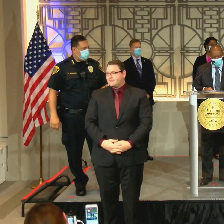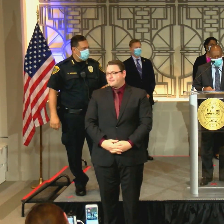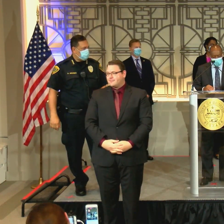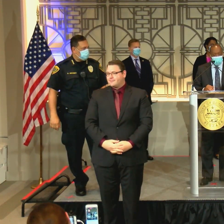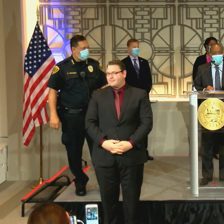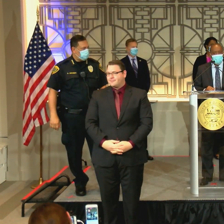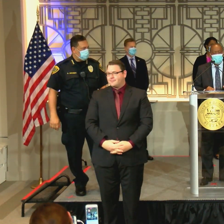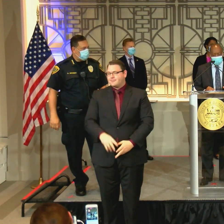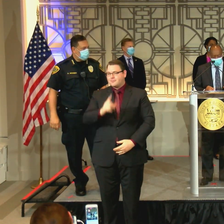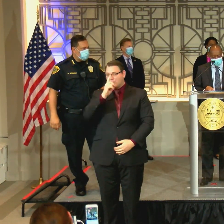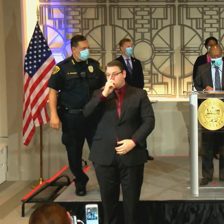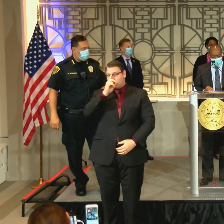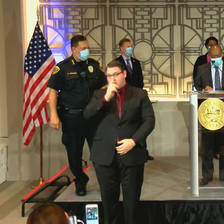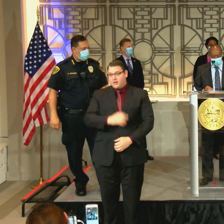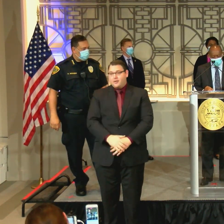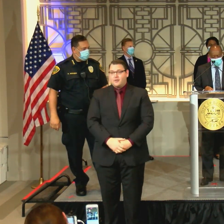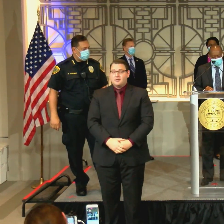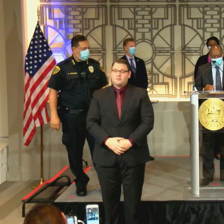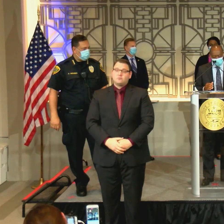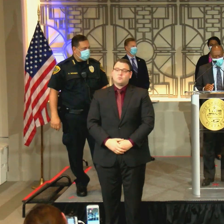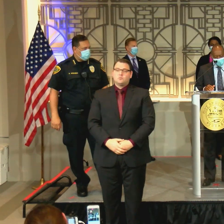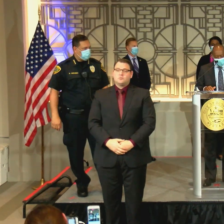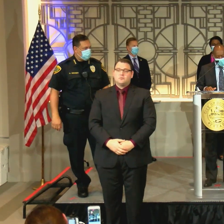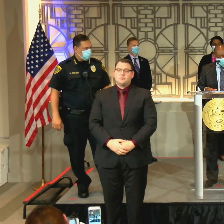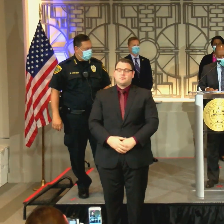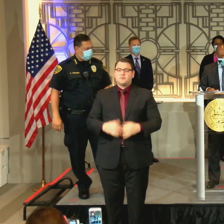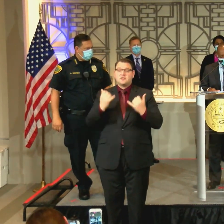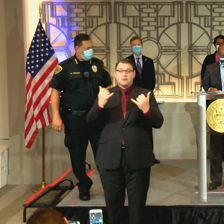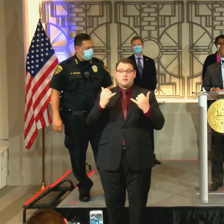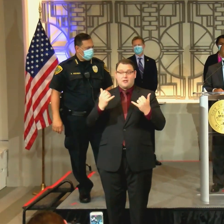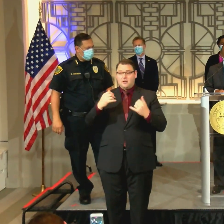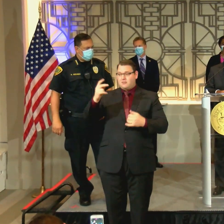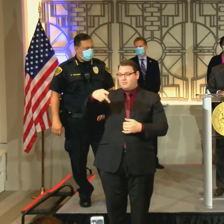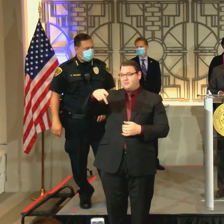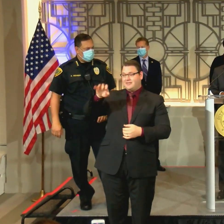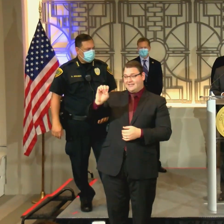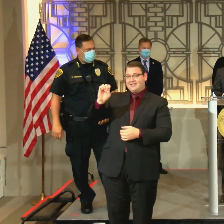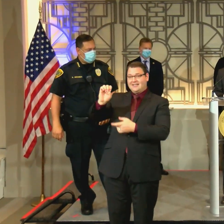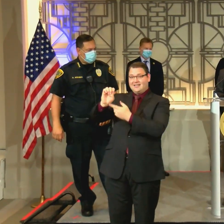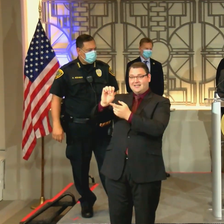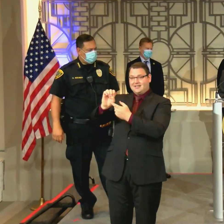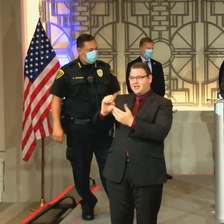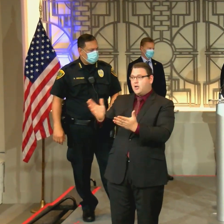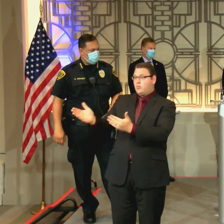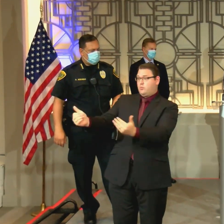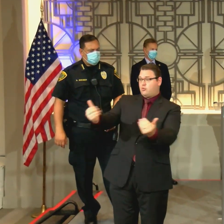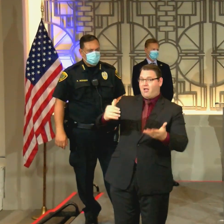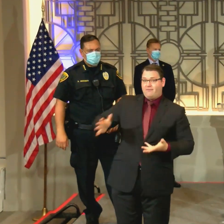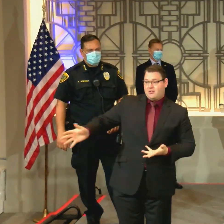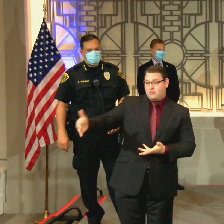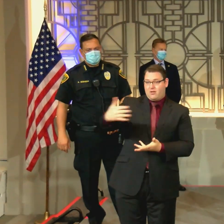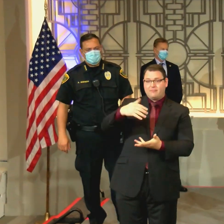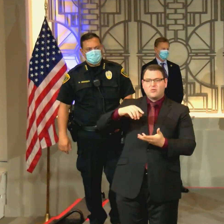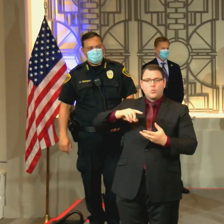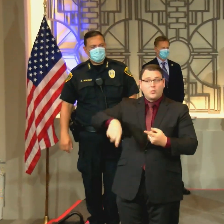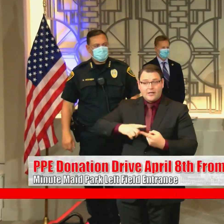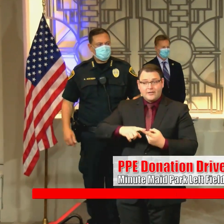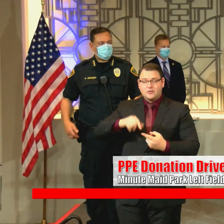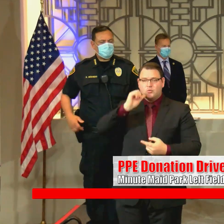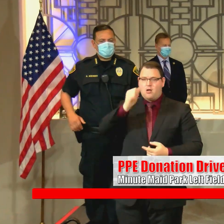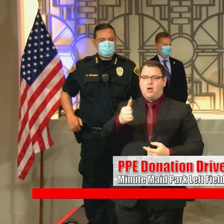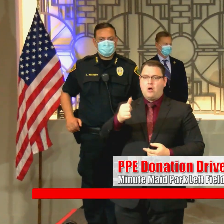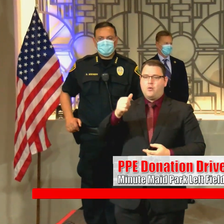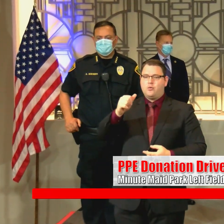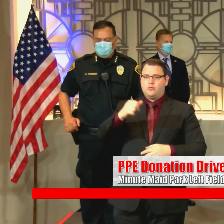And so bear in mind that the supply drive, the PPE supply drive is tomorrow from 12 to 3 at